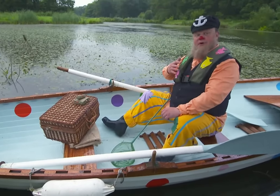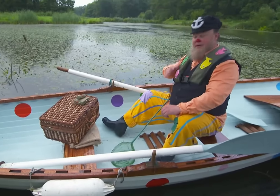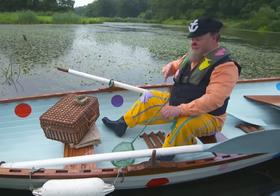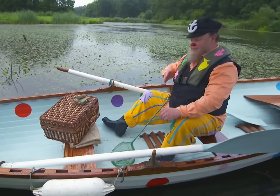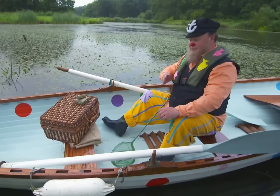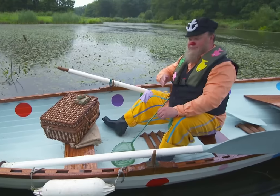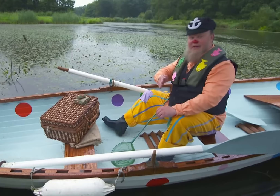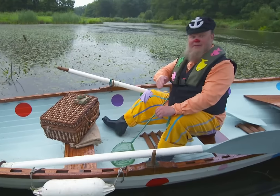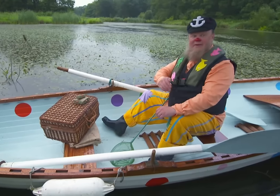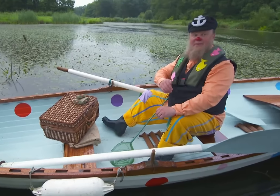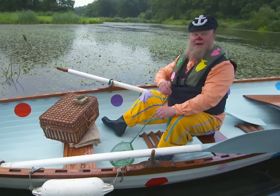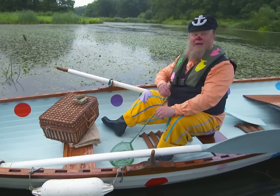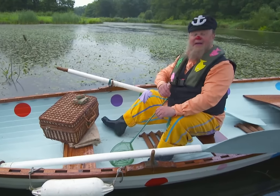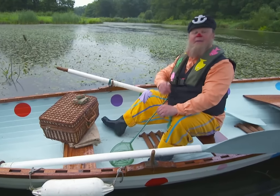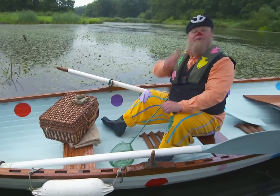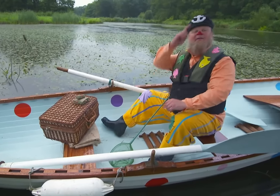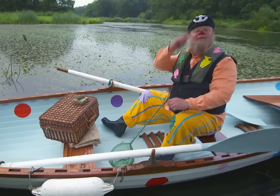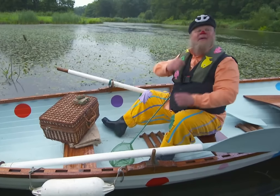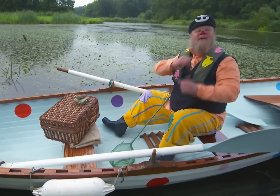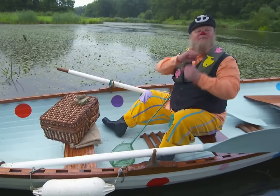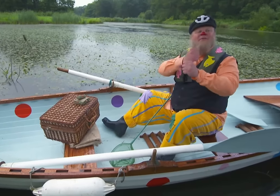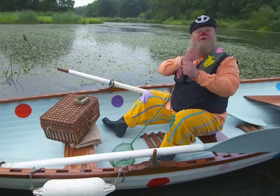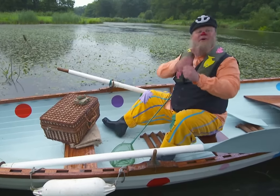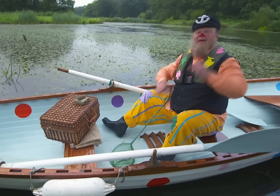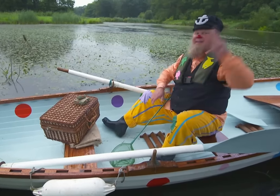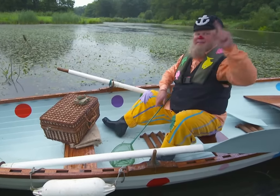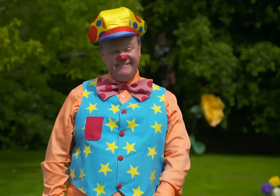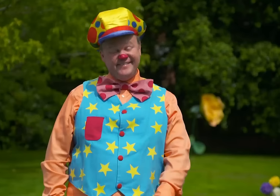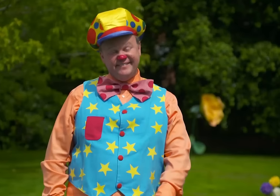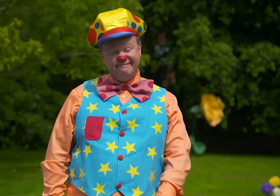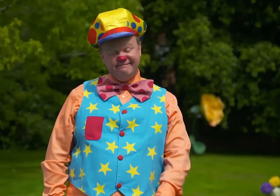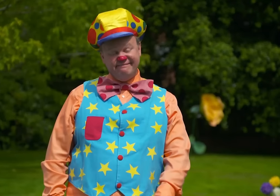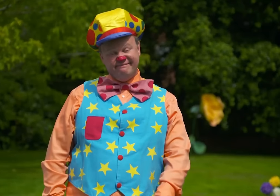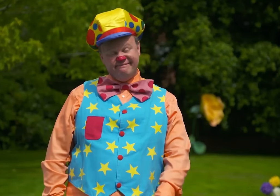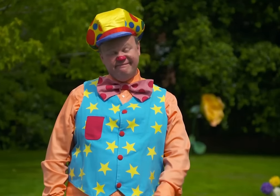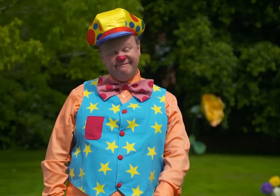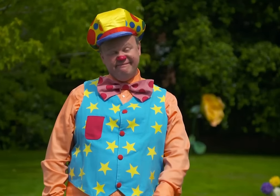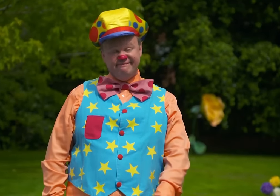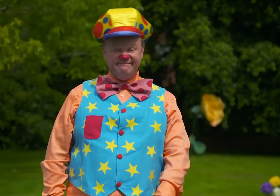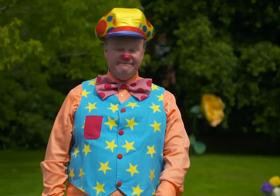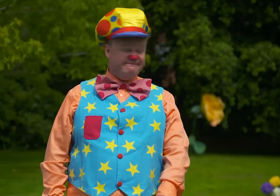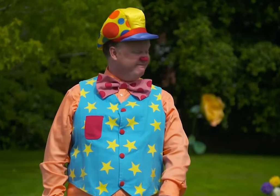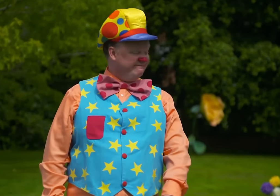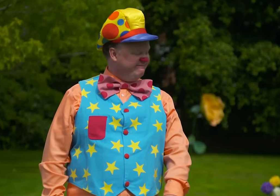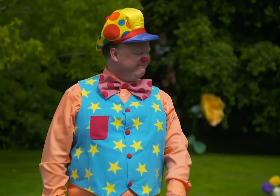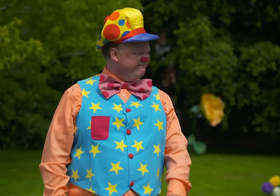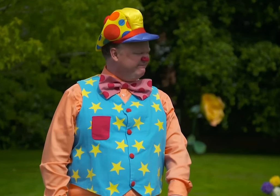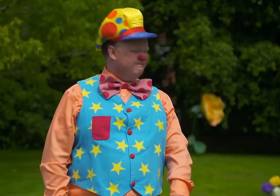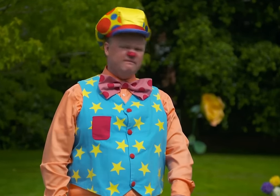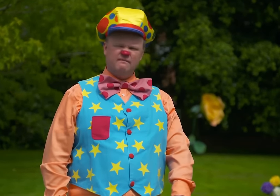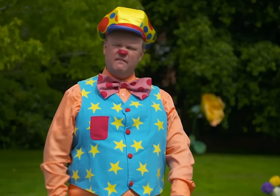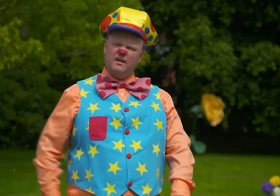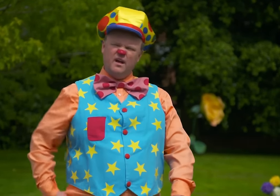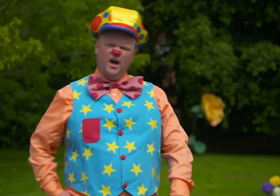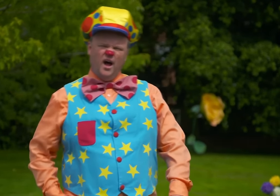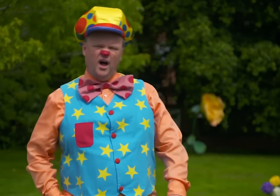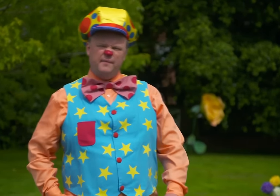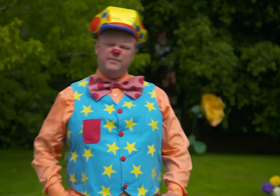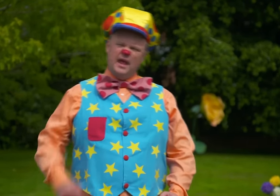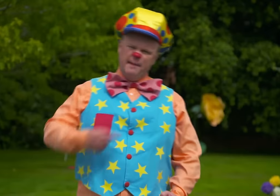frighten the fish away. But keep trying. Maybe you should just try it your own way, Mr. Tumble.